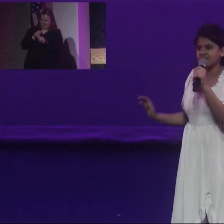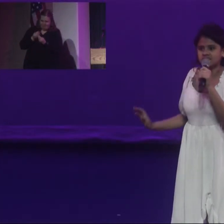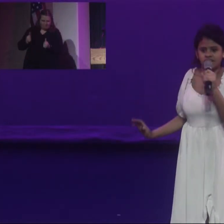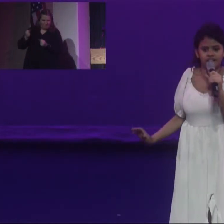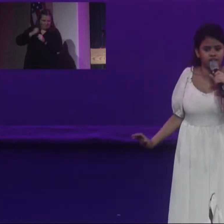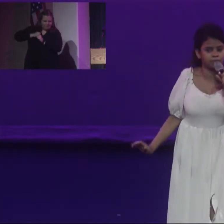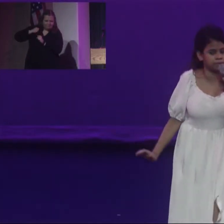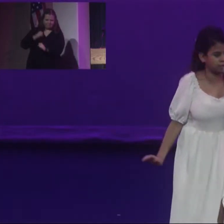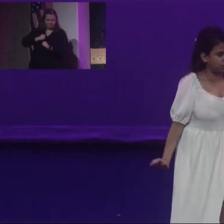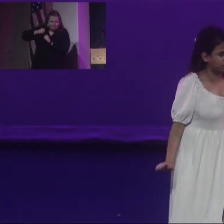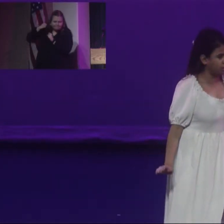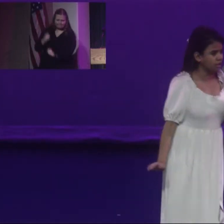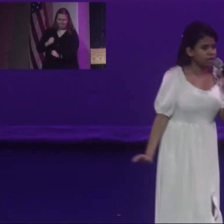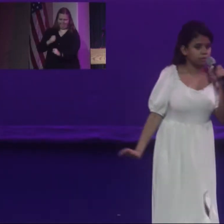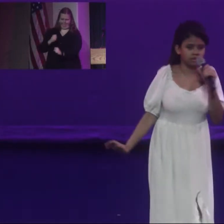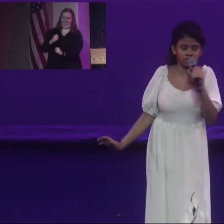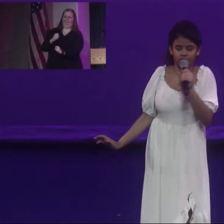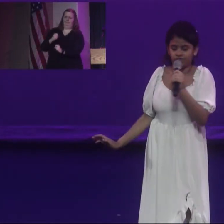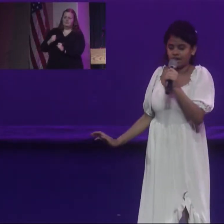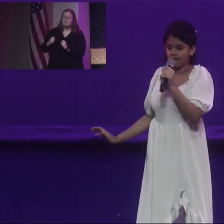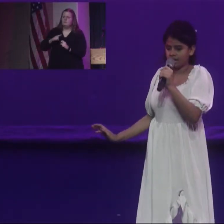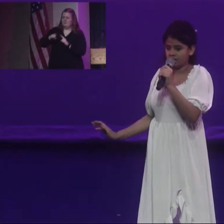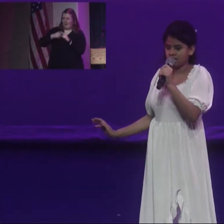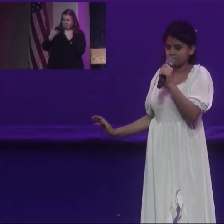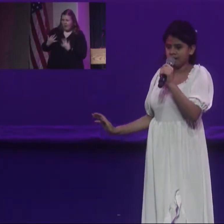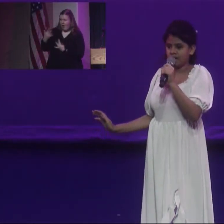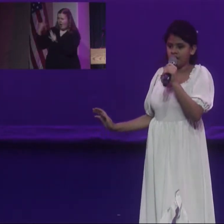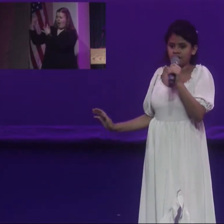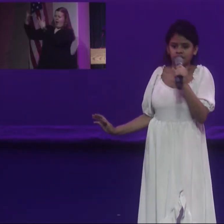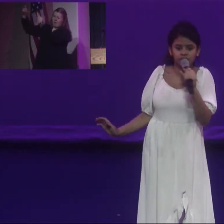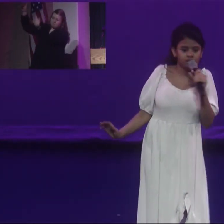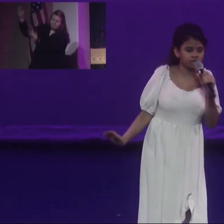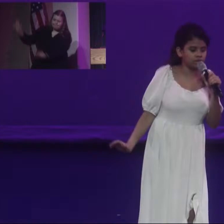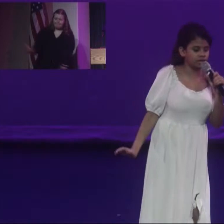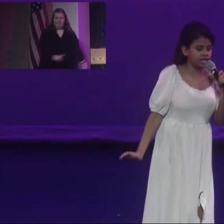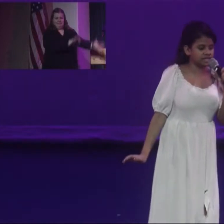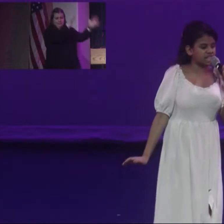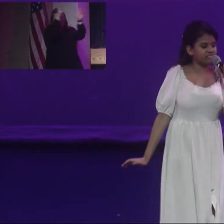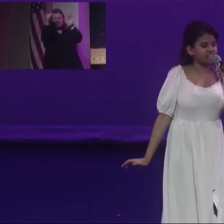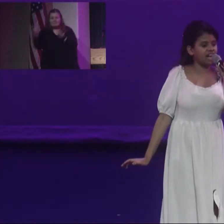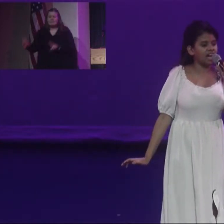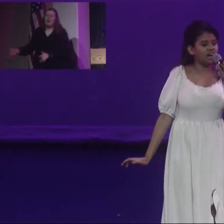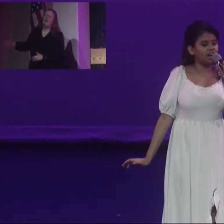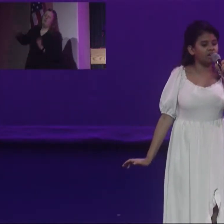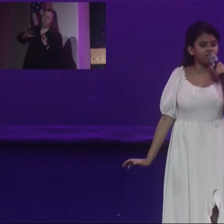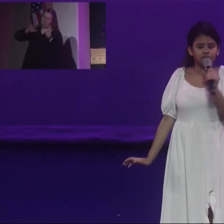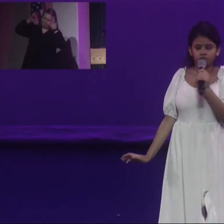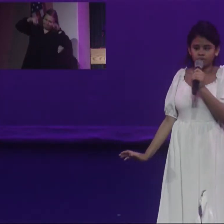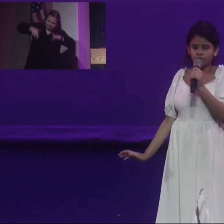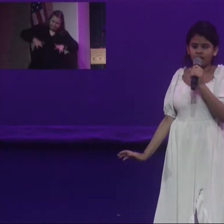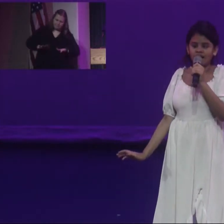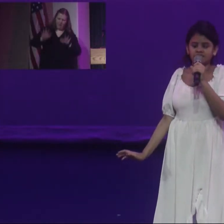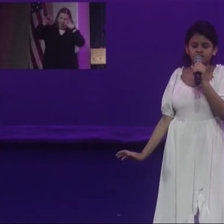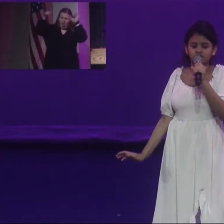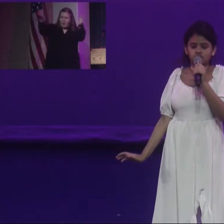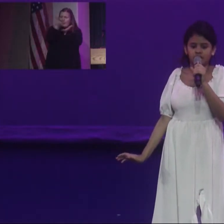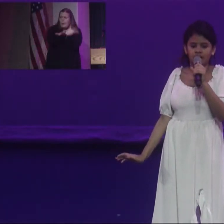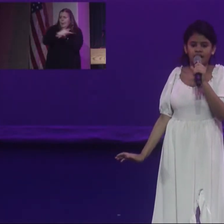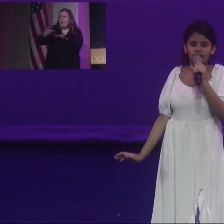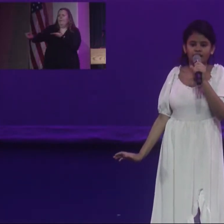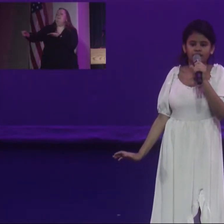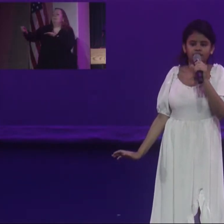I'm unshakable. When the fires burn, the winds have blown, the